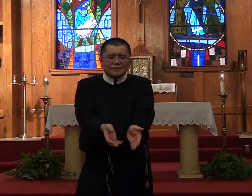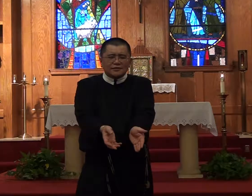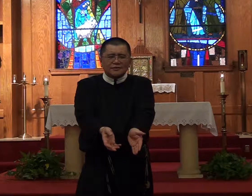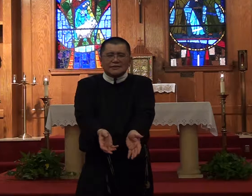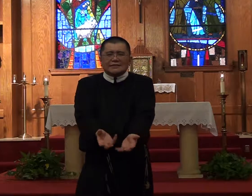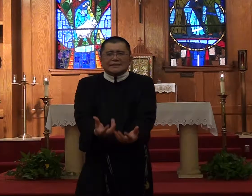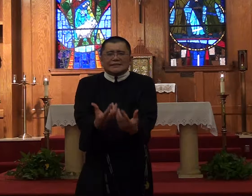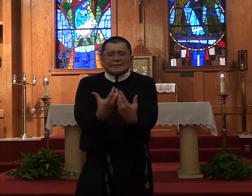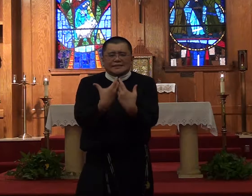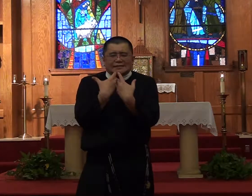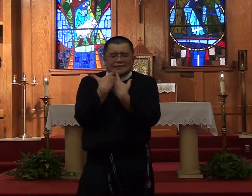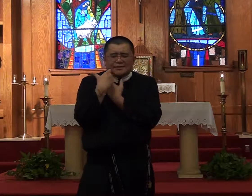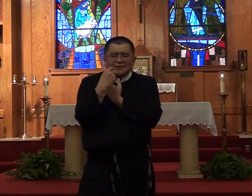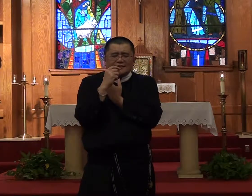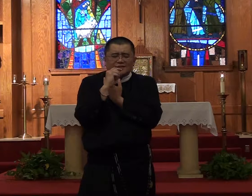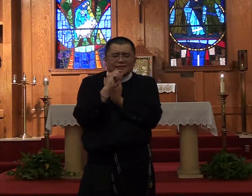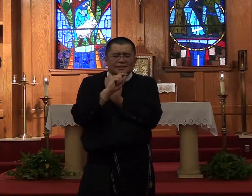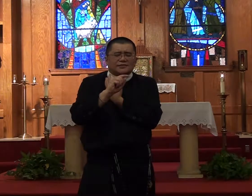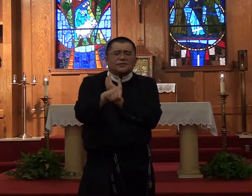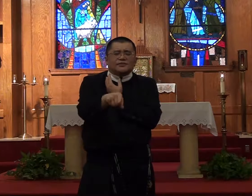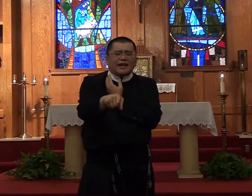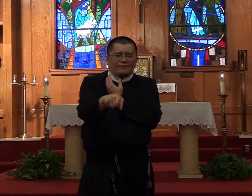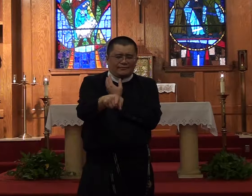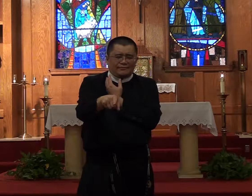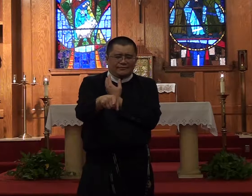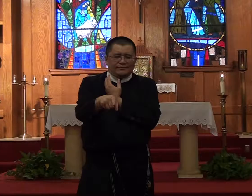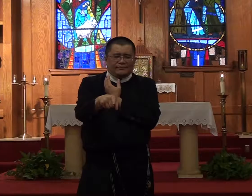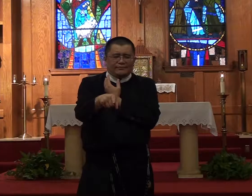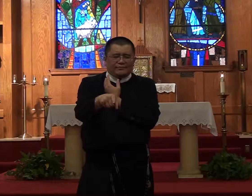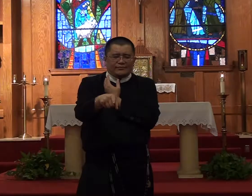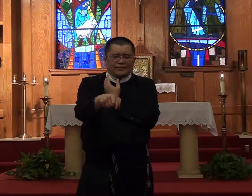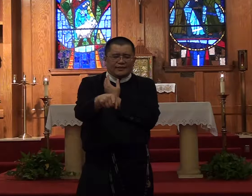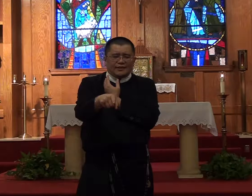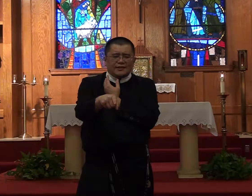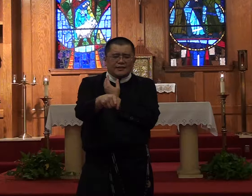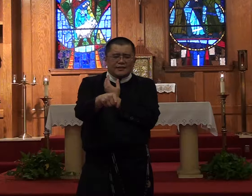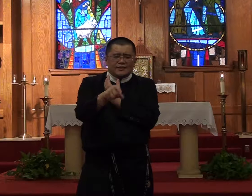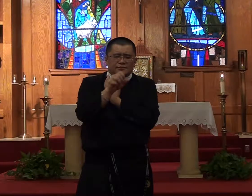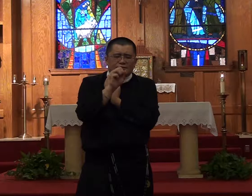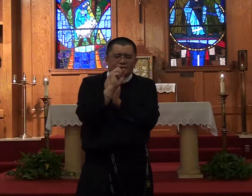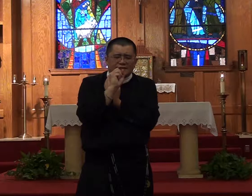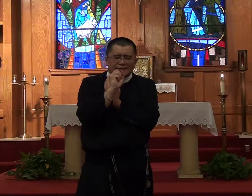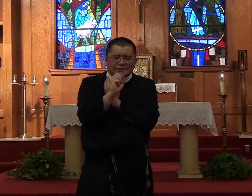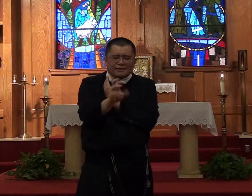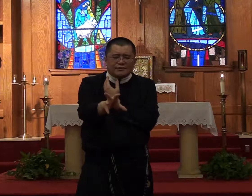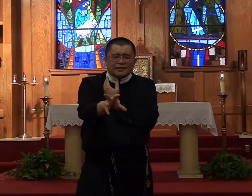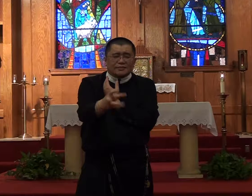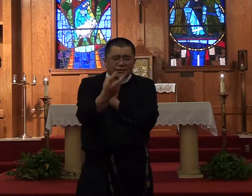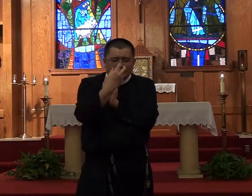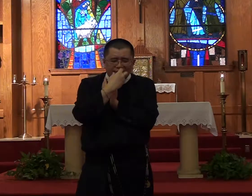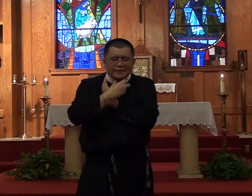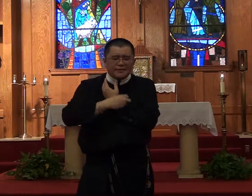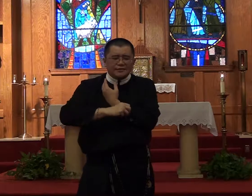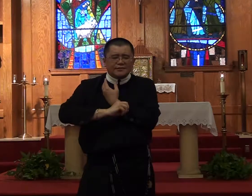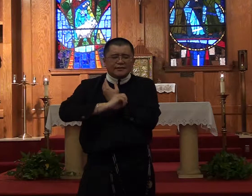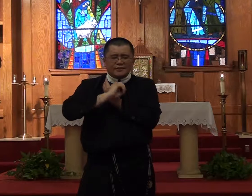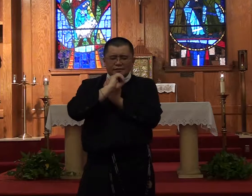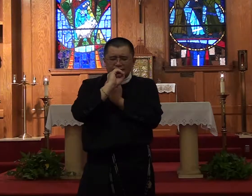you. Breathe in Jesus to them. Okay? Throw Jesus' name to them, but you breathe into yourself and you breathe